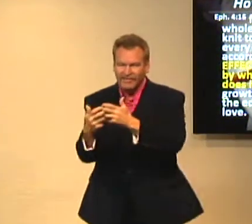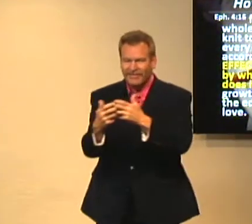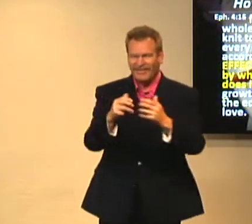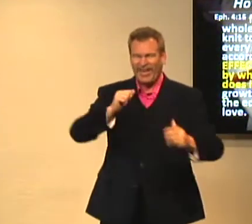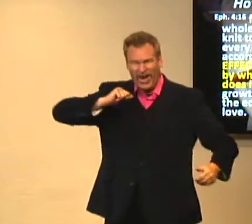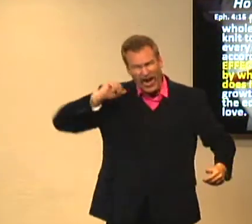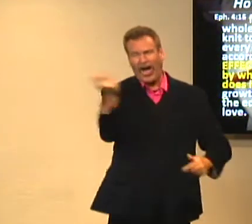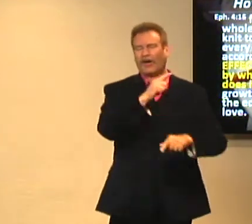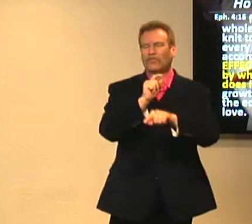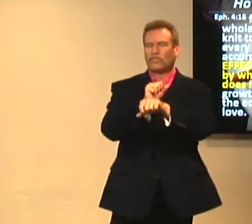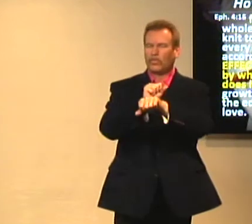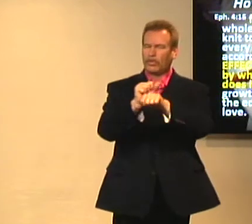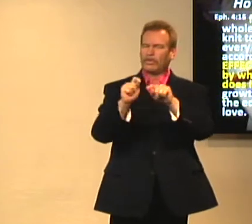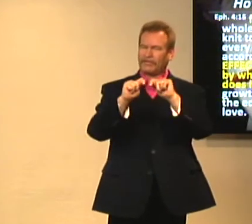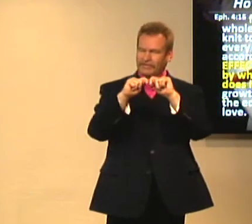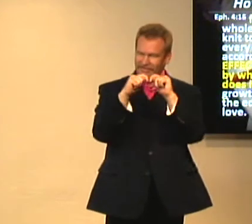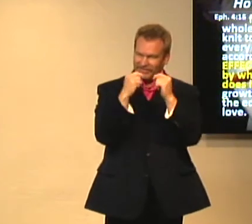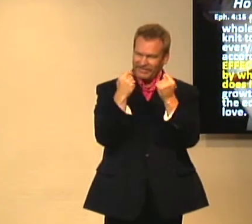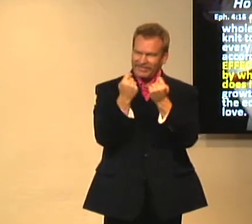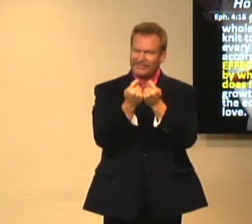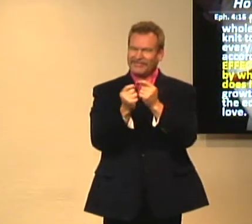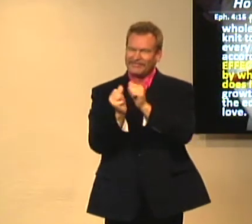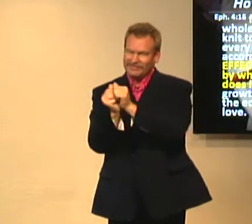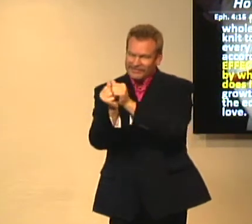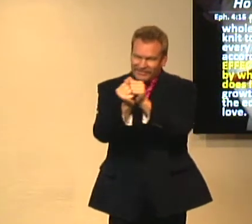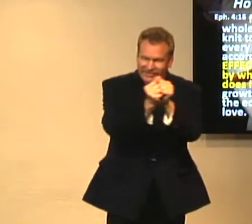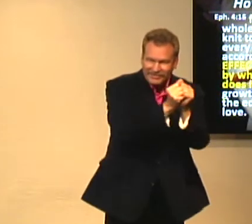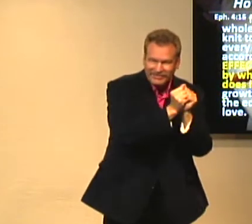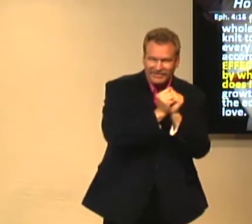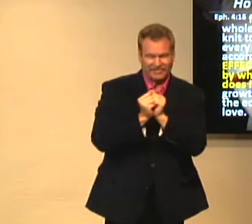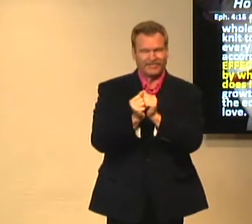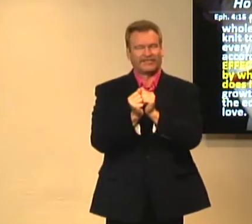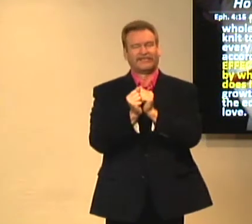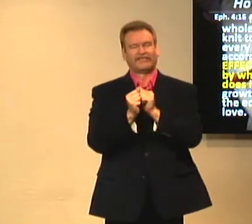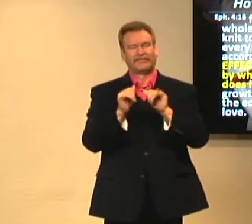to work collaboratively as a team,